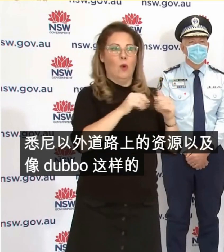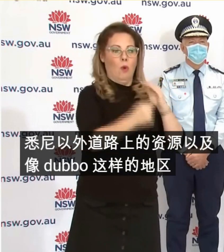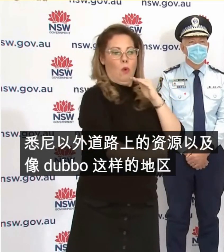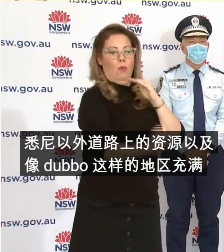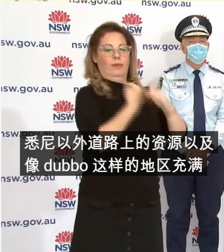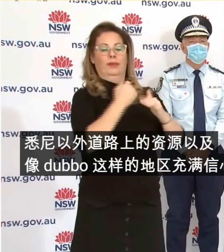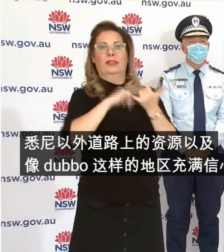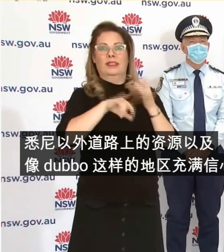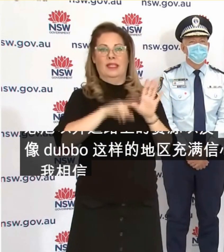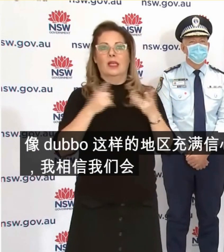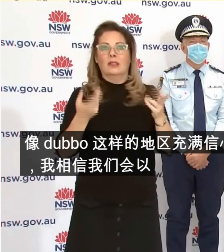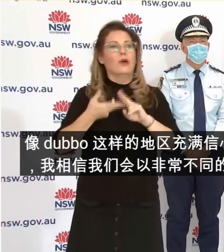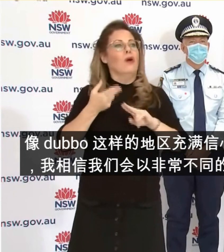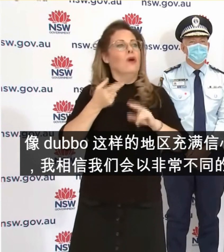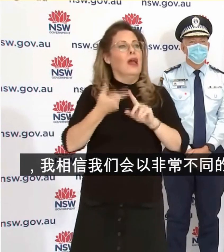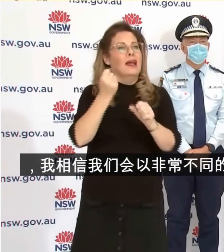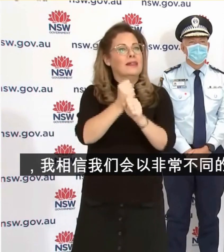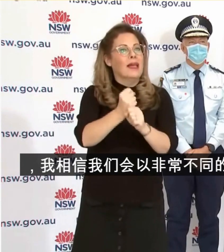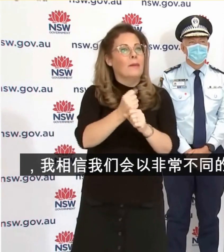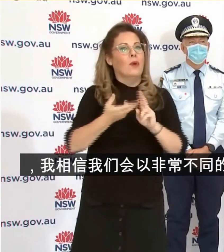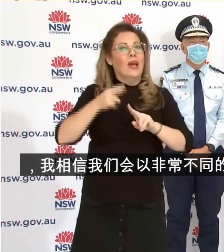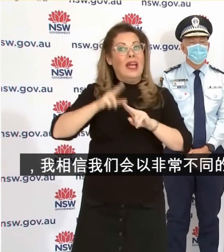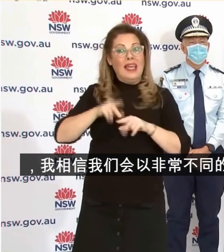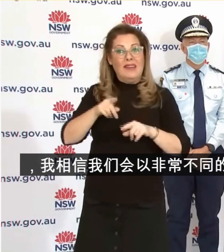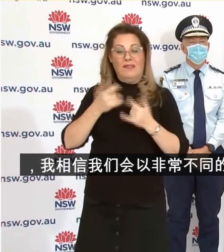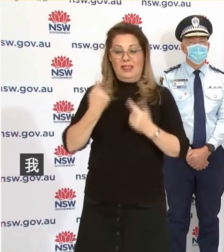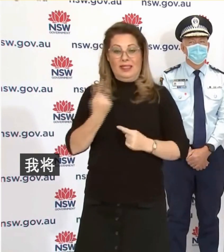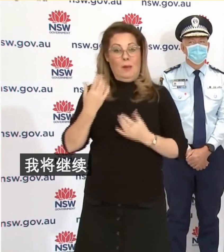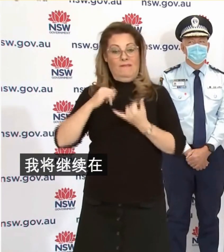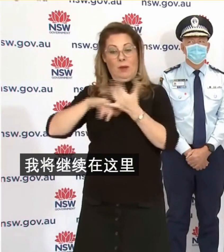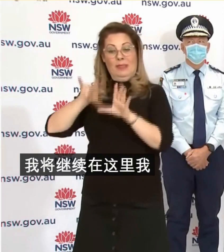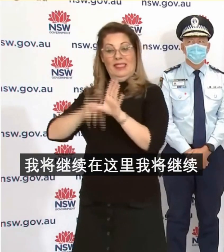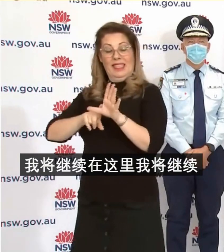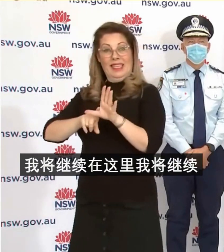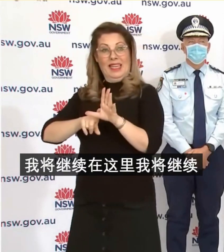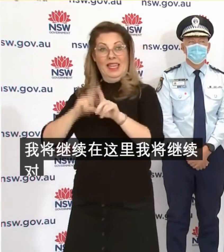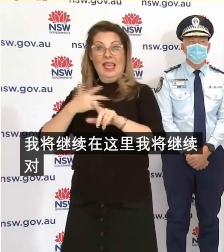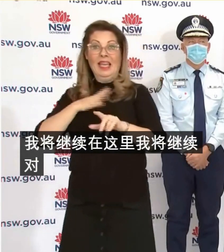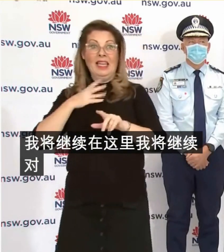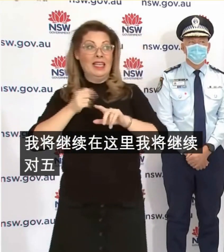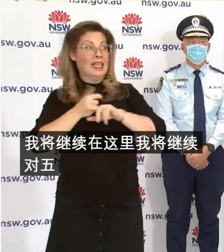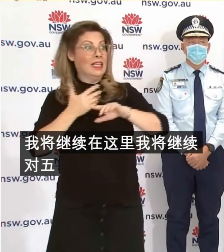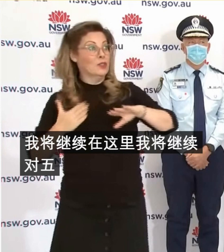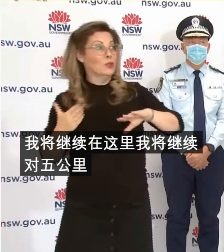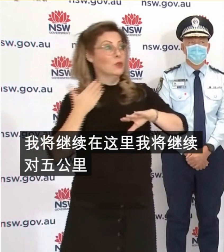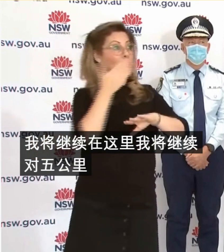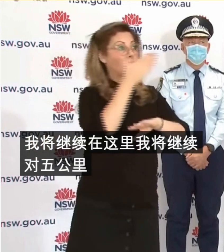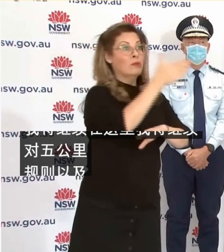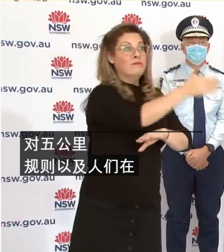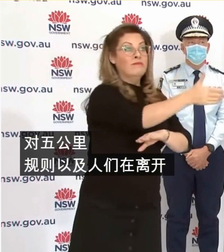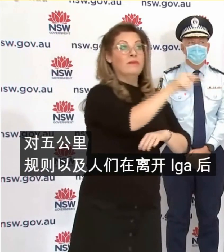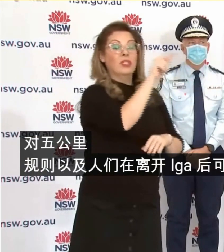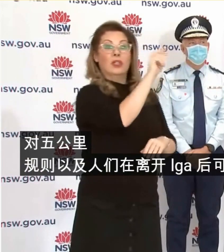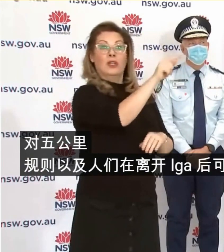into those areas like Dubbo, I'm confident that we'll get on top of this in a very different way. I'll continue here. I'll just continue here. There's some confusion about the